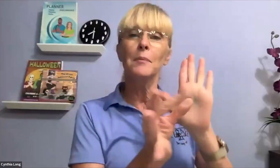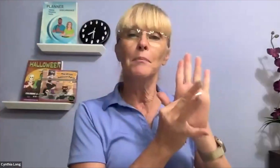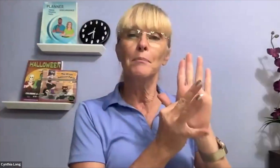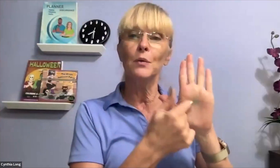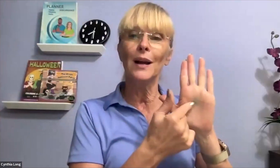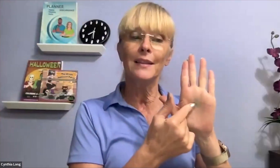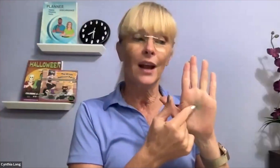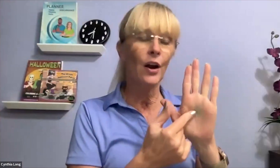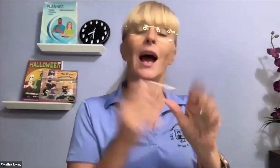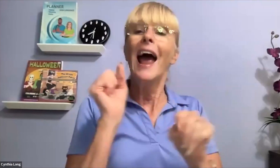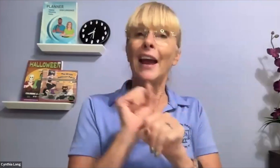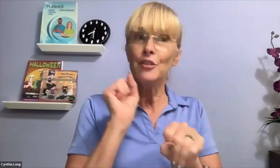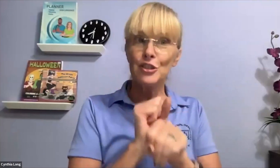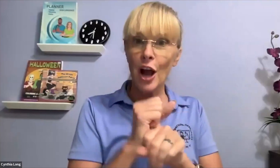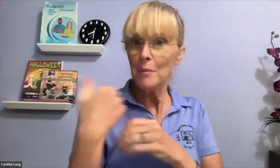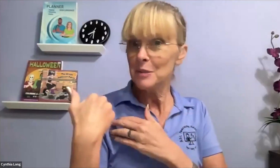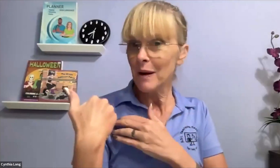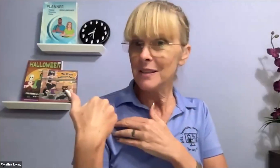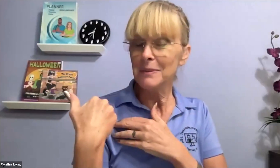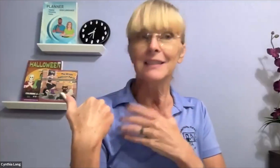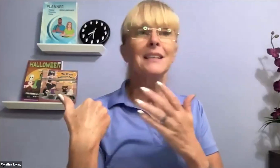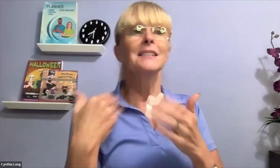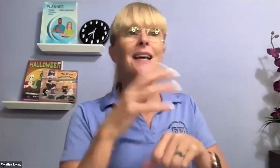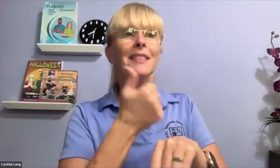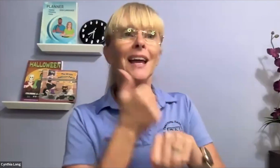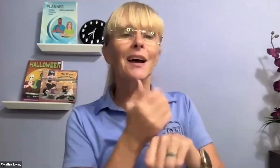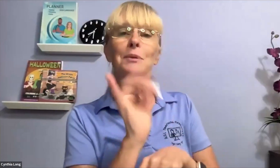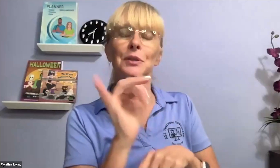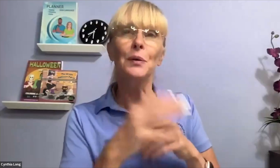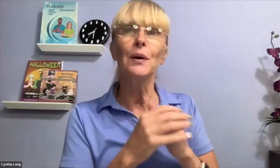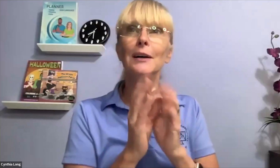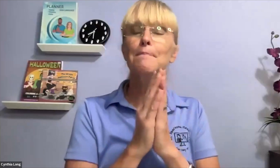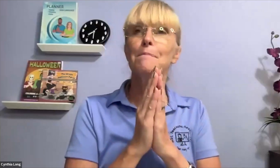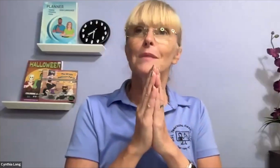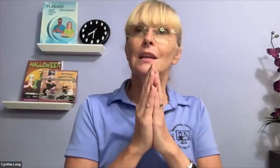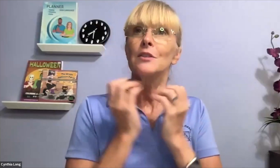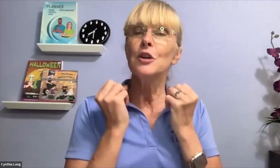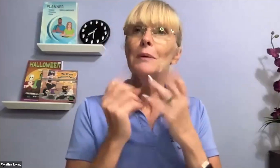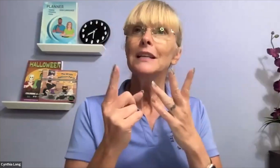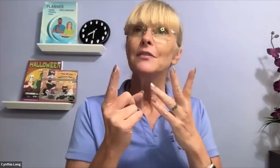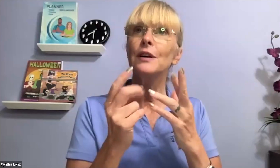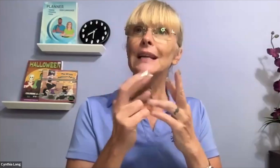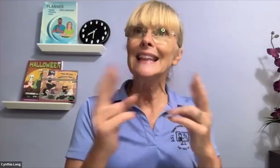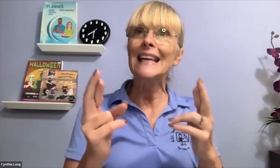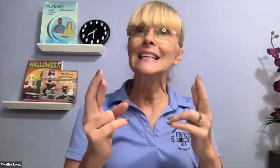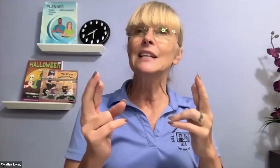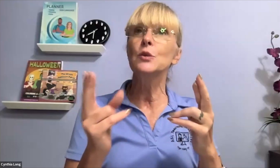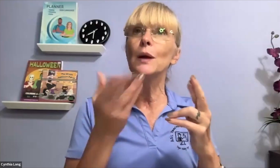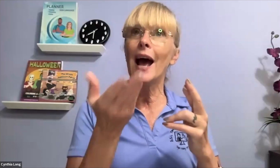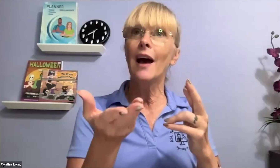then put it right there. And their job responsibilities, set that up too. There's so many different things that you would